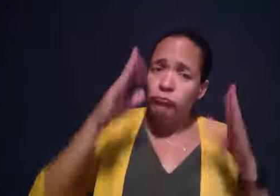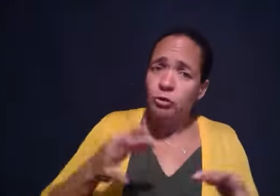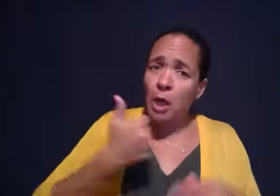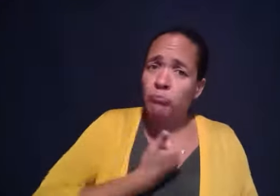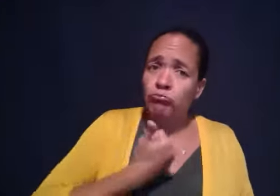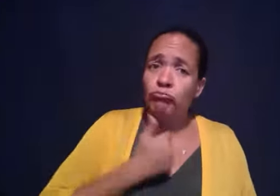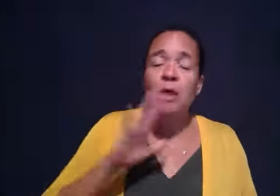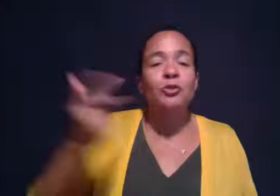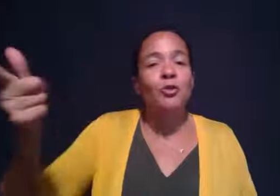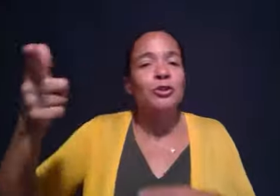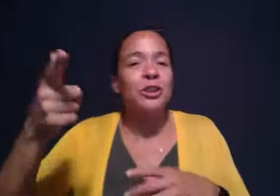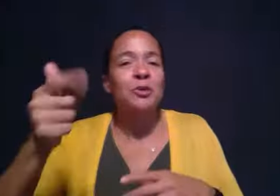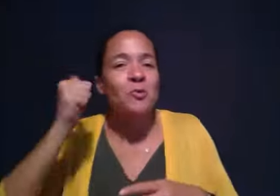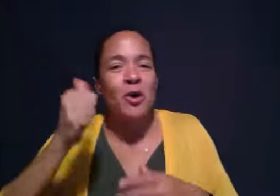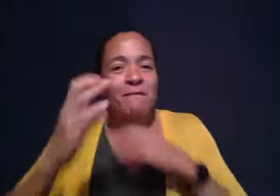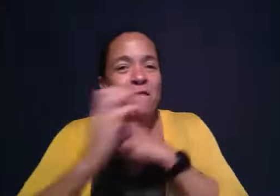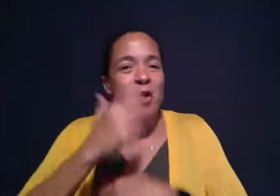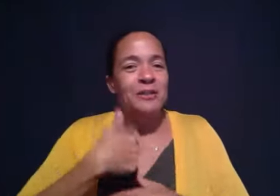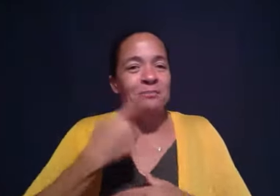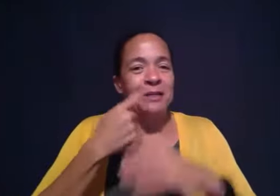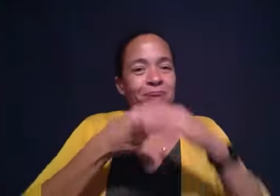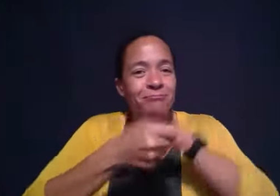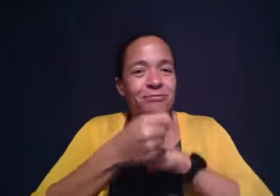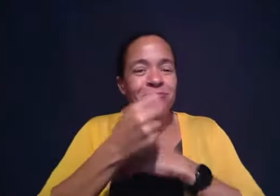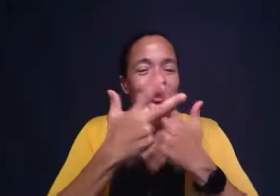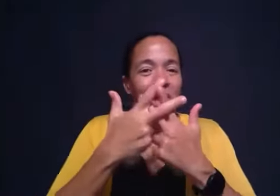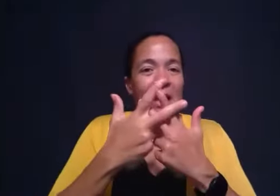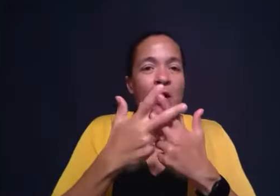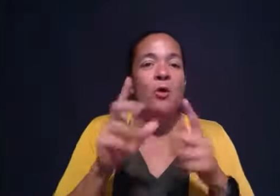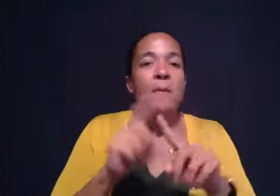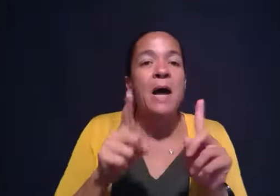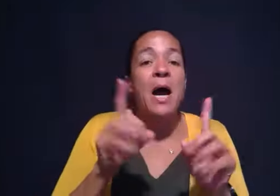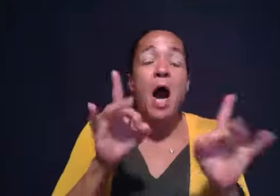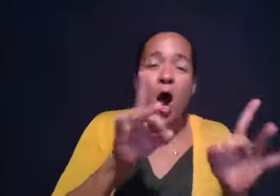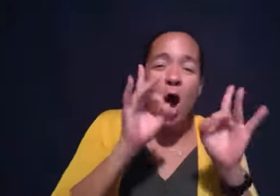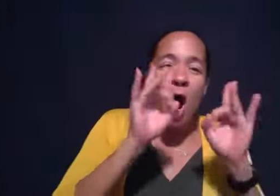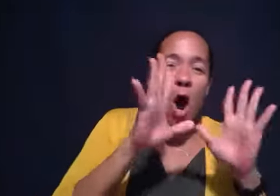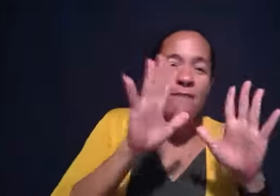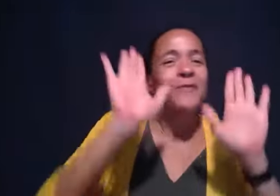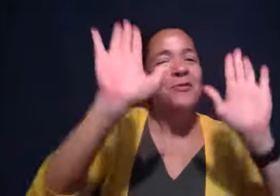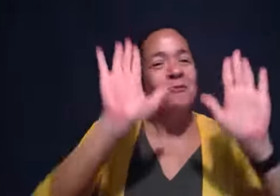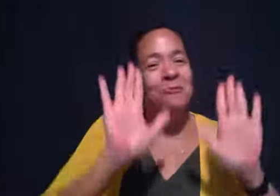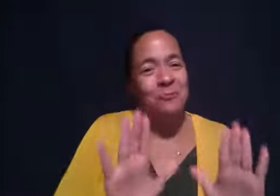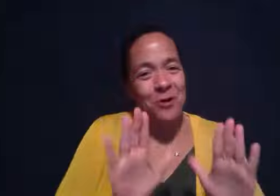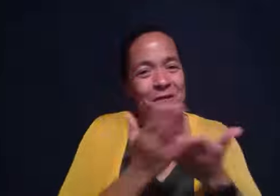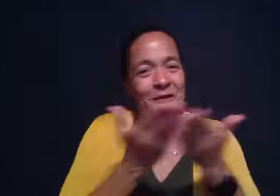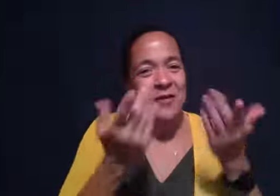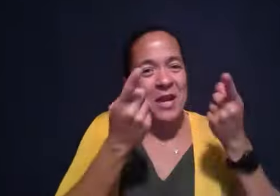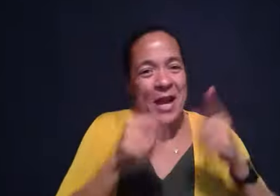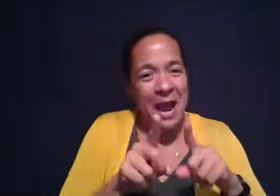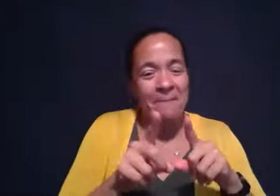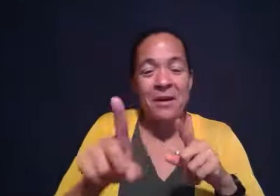jail. And a terrible, wonderful thing happened. The very first night I came to Alcoholics